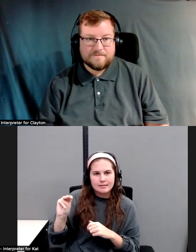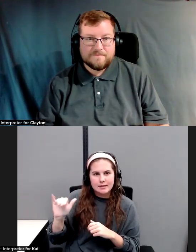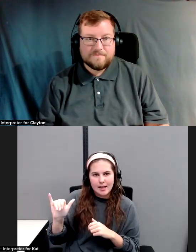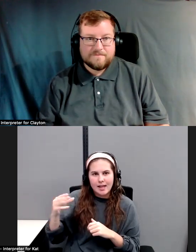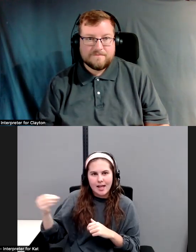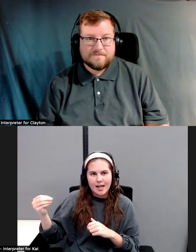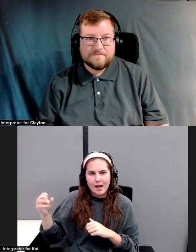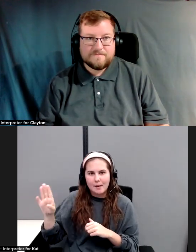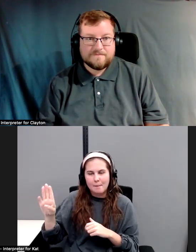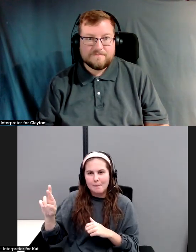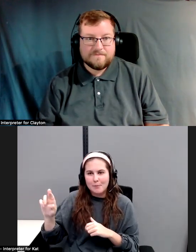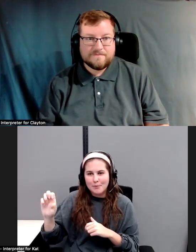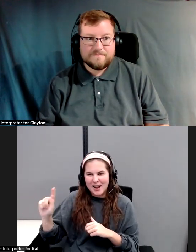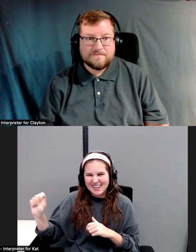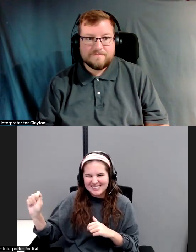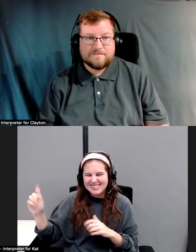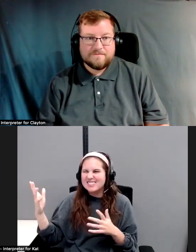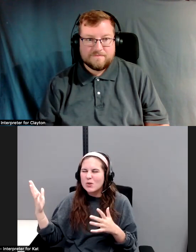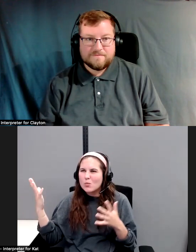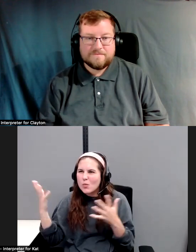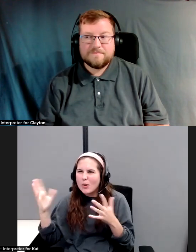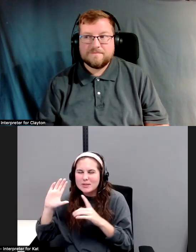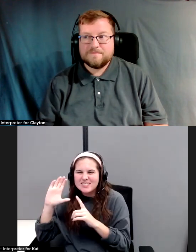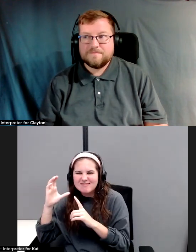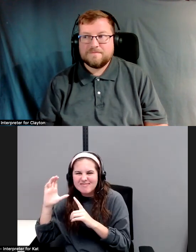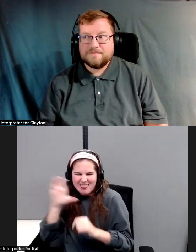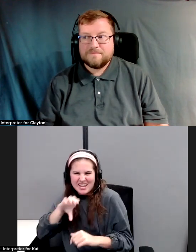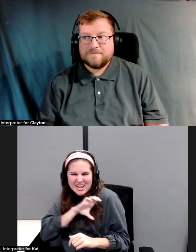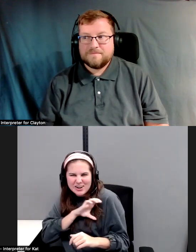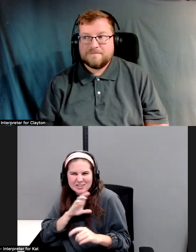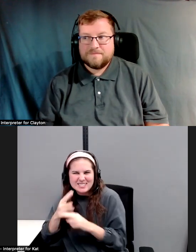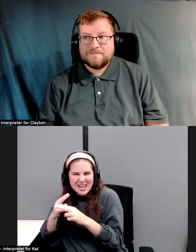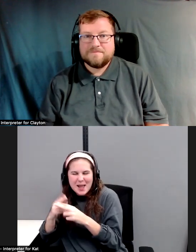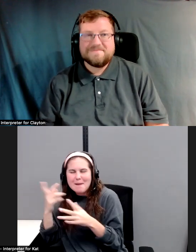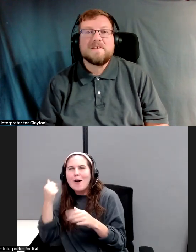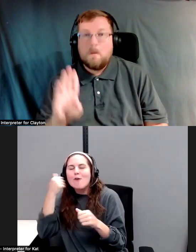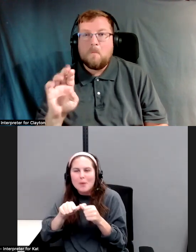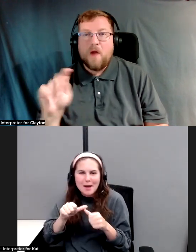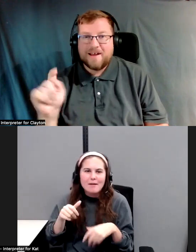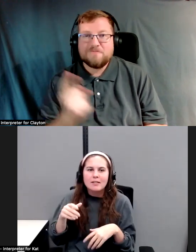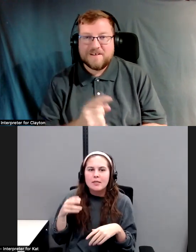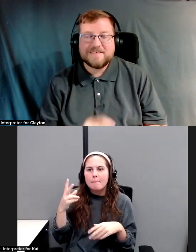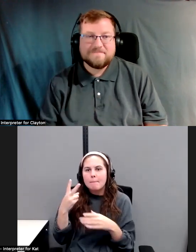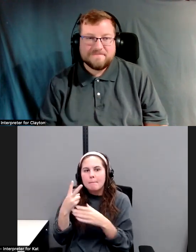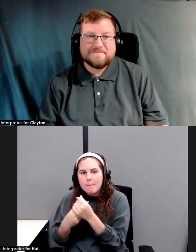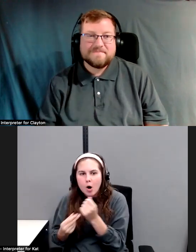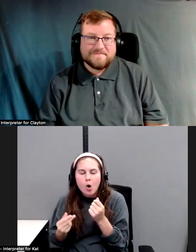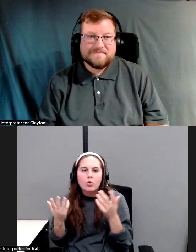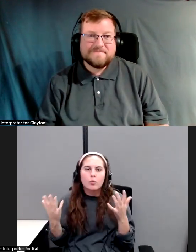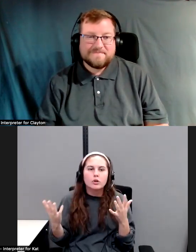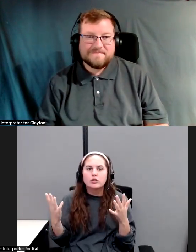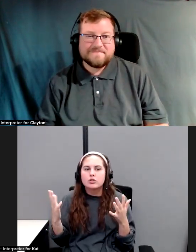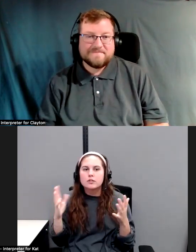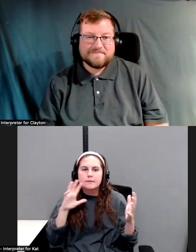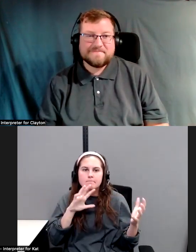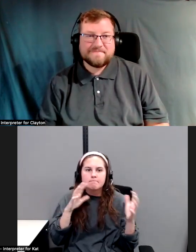Brett. Okay, I don't know what the character's name. Tammy and Brett and Dana and Mark, along with the supporting awards and actor.